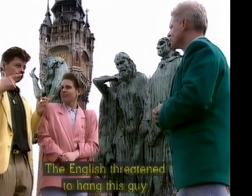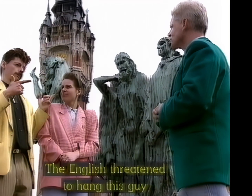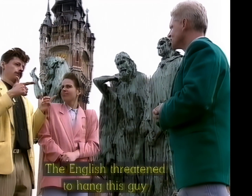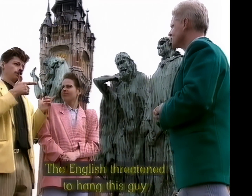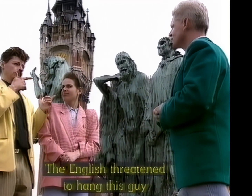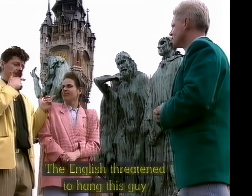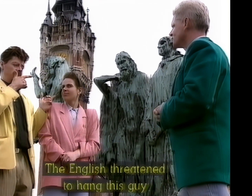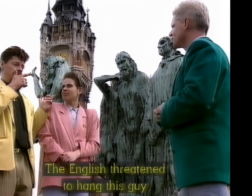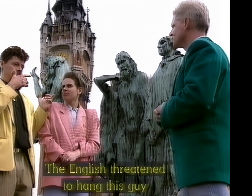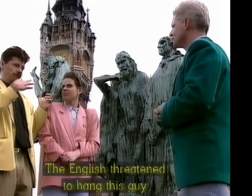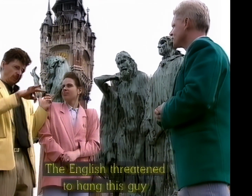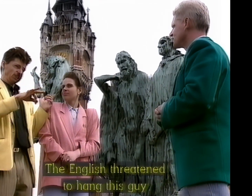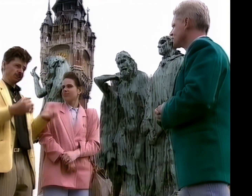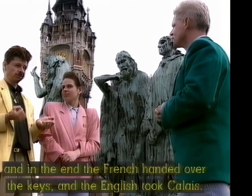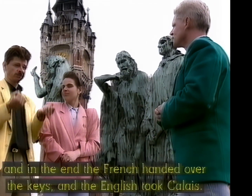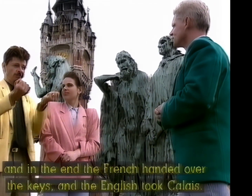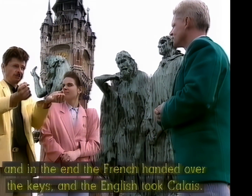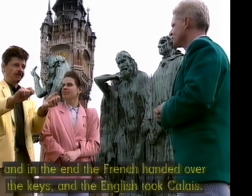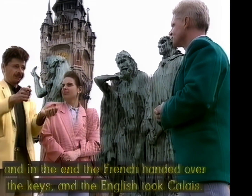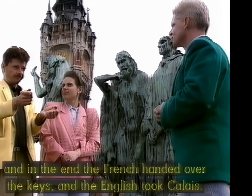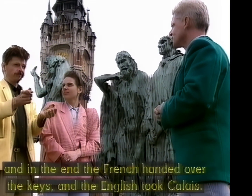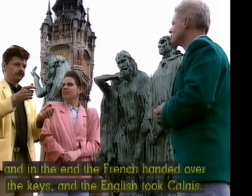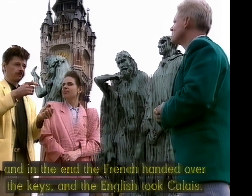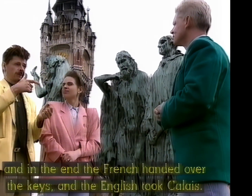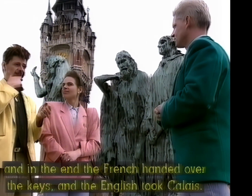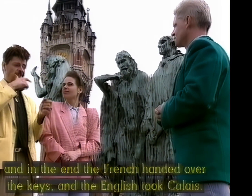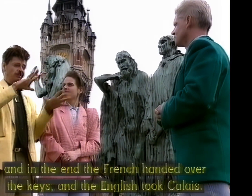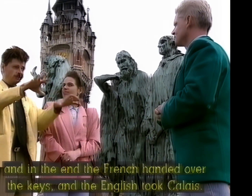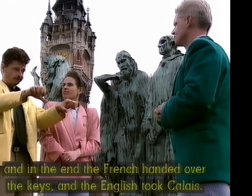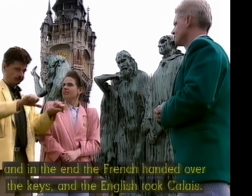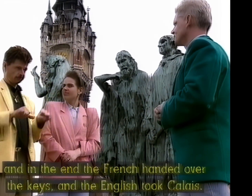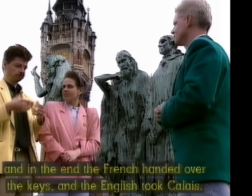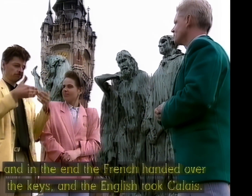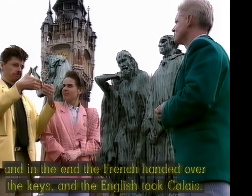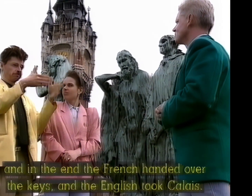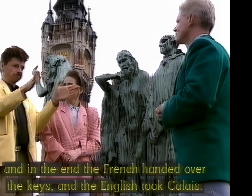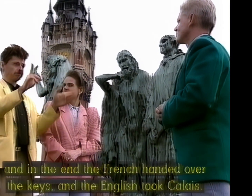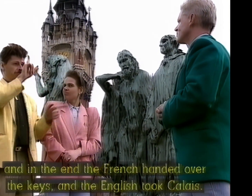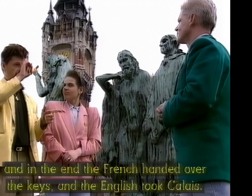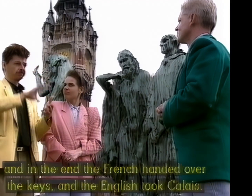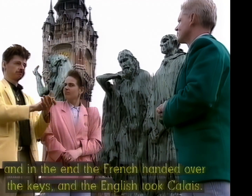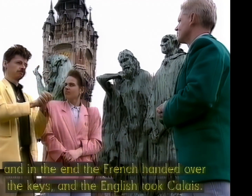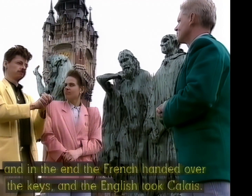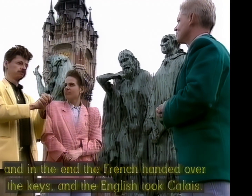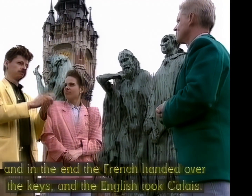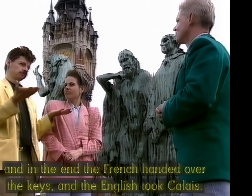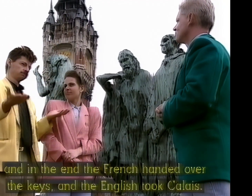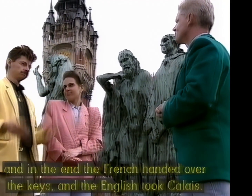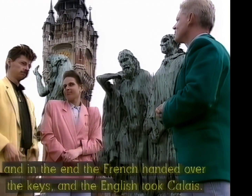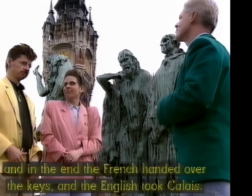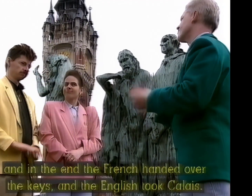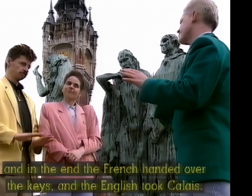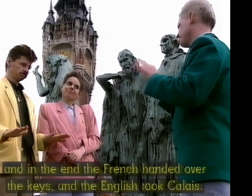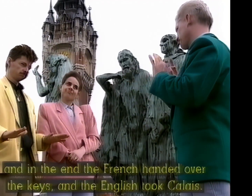And they thought about it for a while, and then in the end the French handed over the keys, and then the English took Calais, and we've been friends since